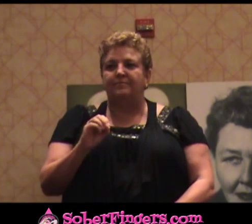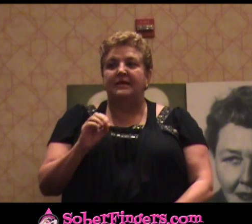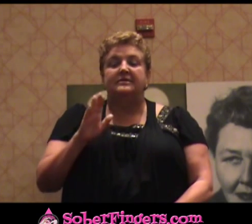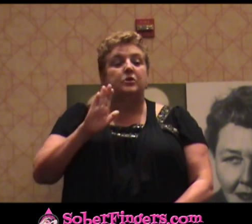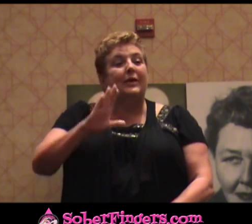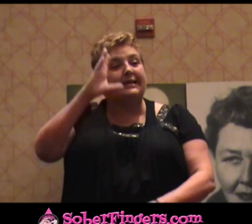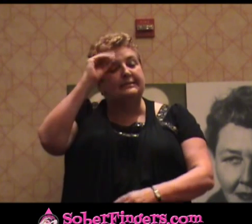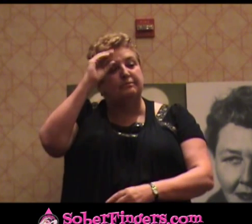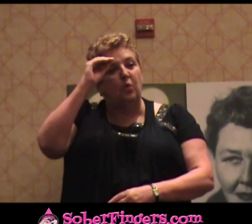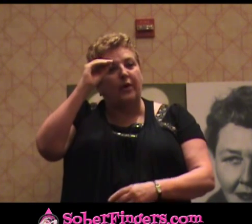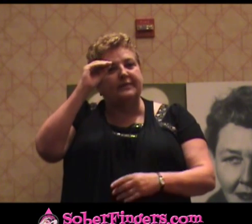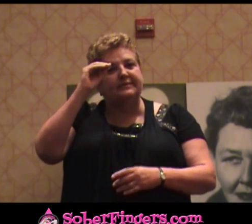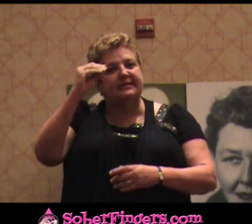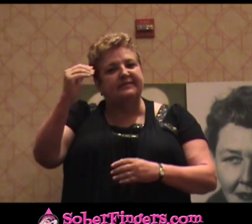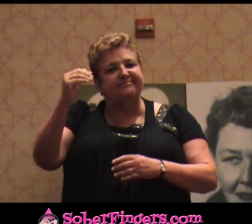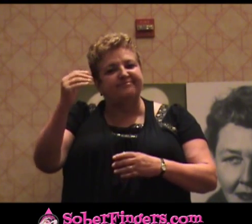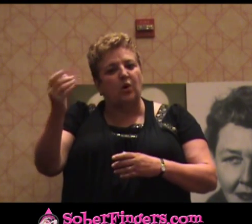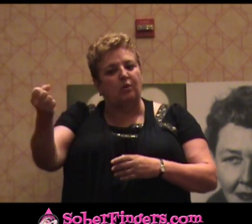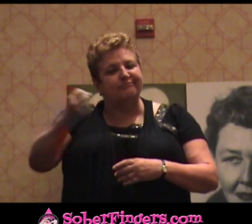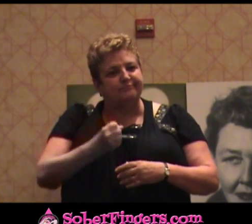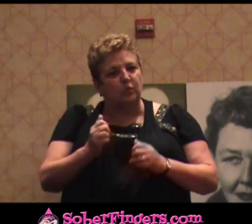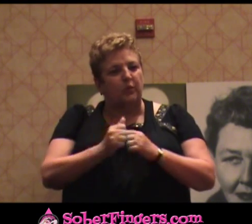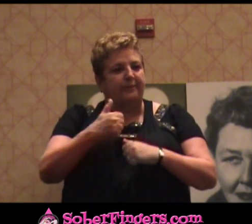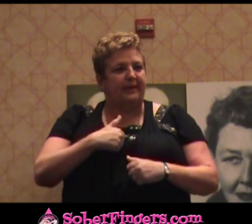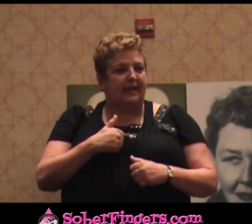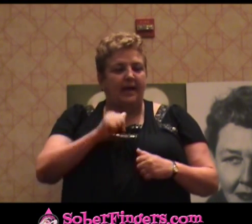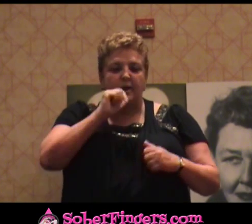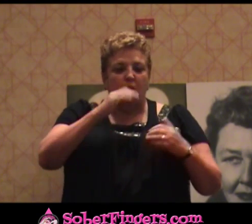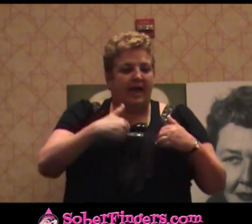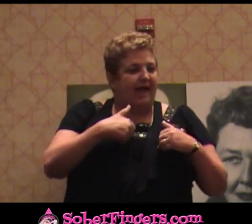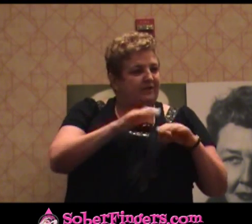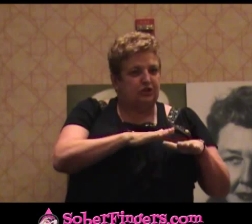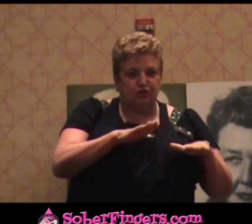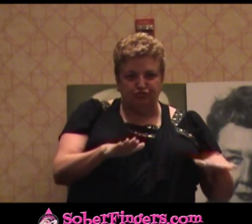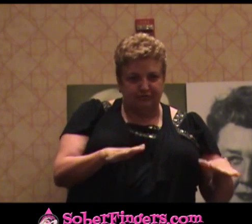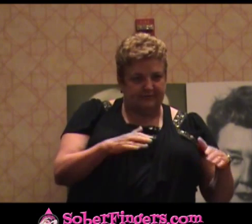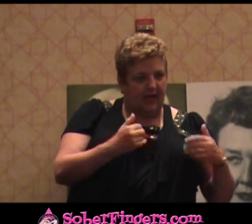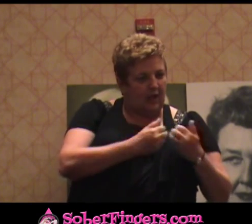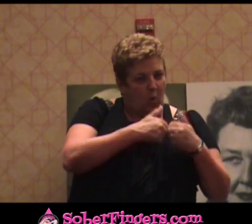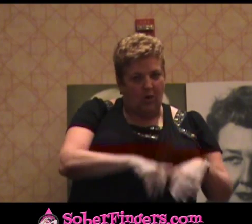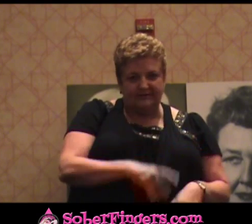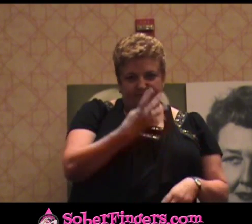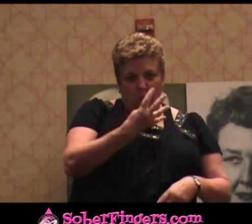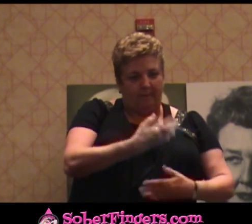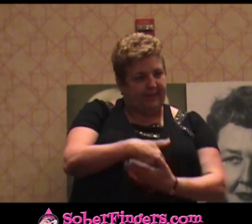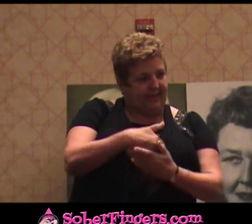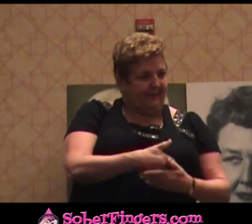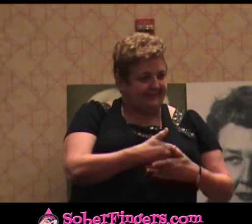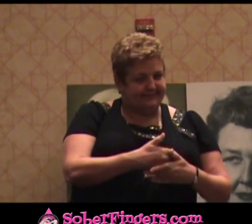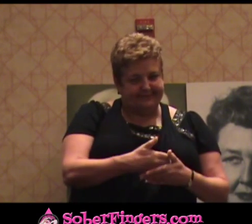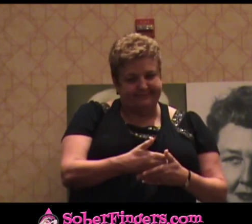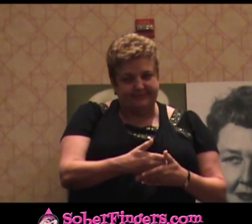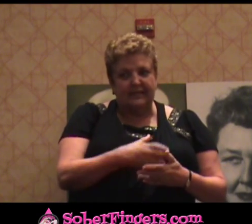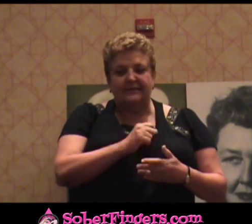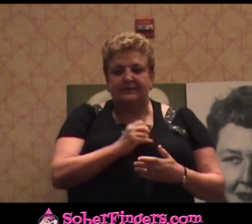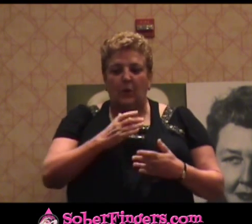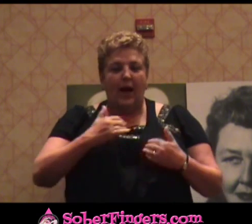I don't have any children. I've lost 4 in my life, and it's been an honor to give all the nurturing and the love to my nephews, and they've been with me